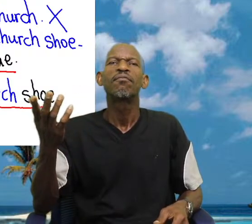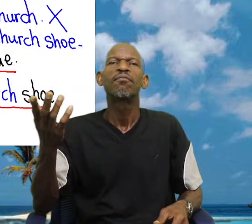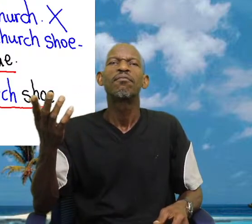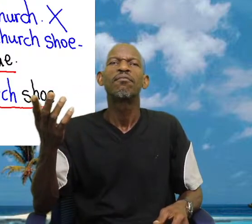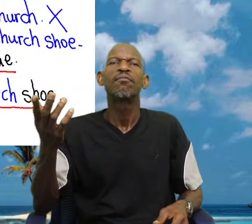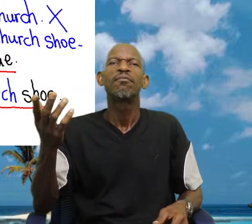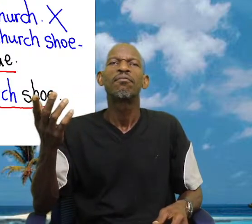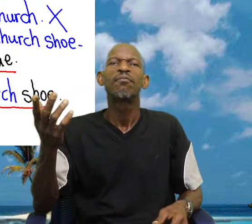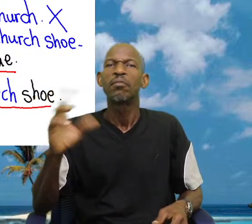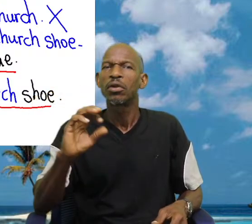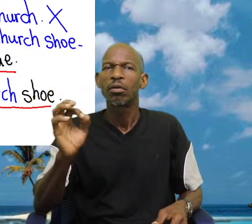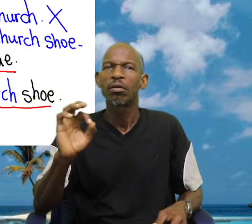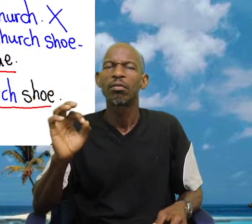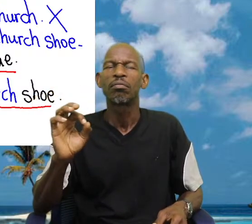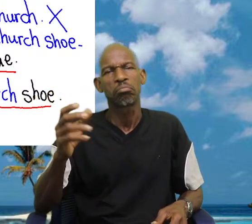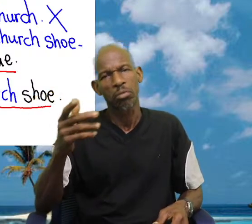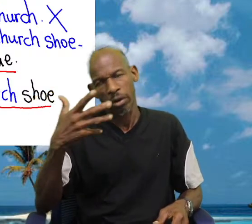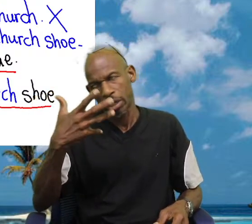Anybody else?